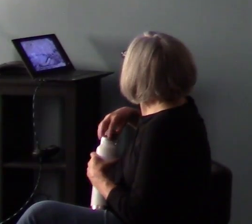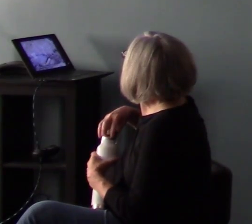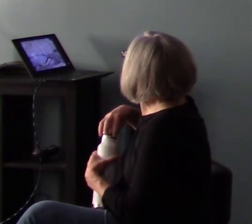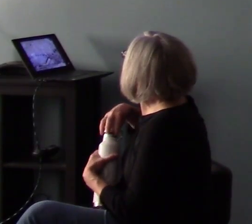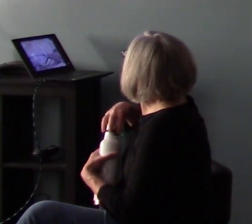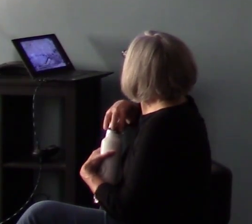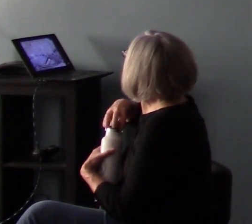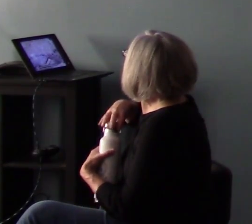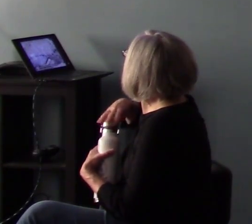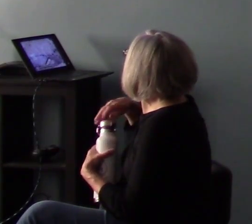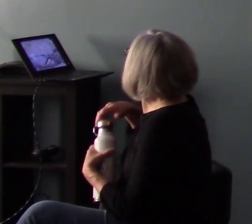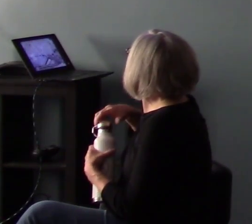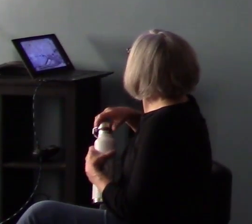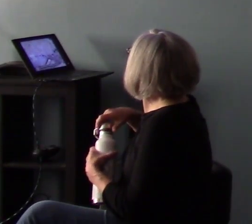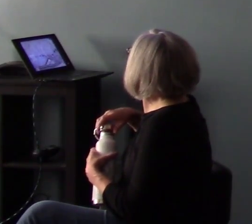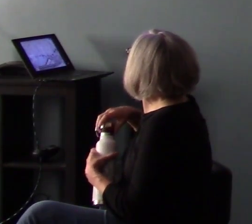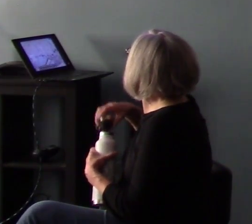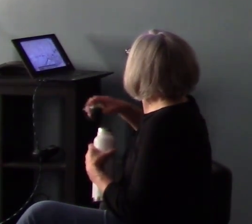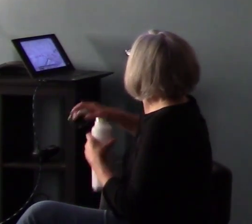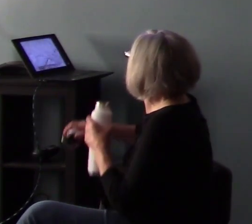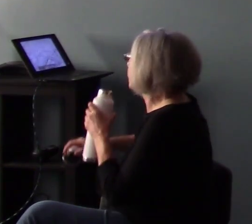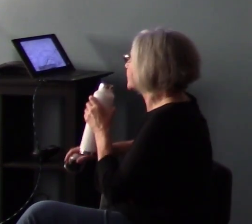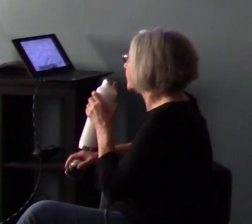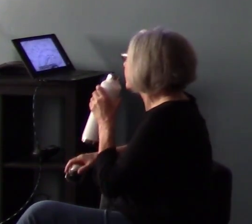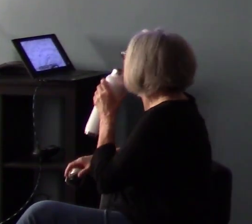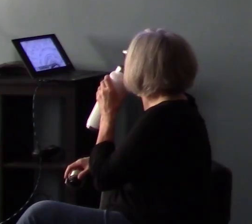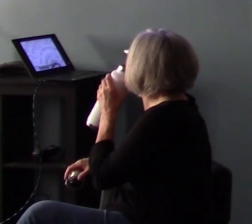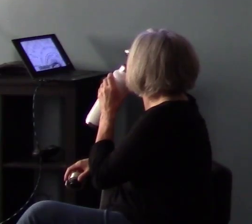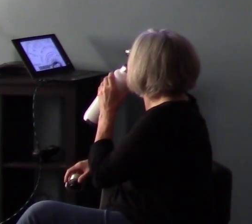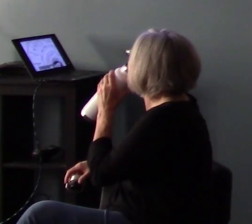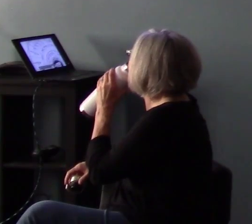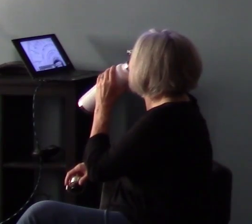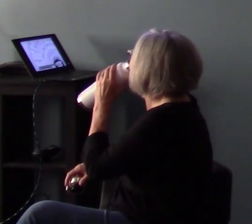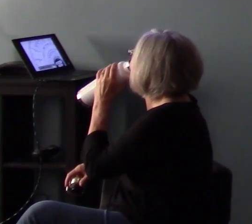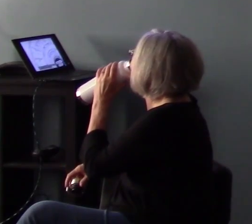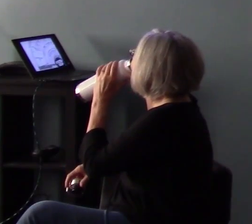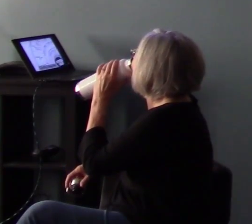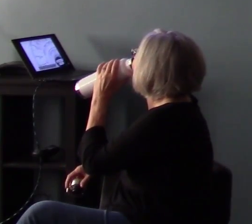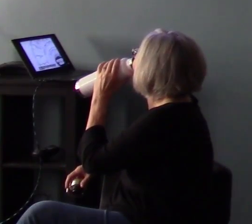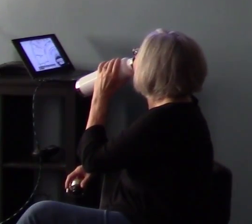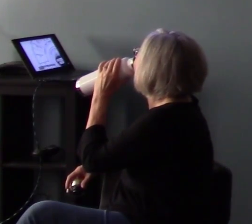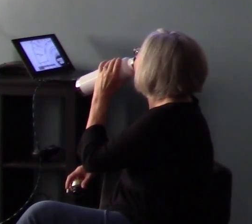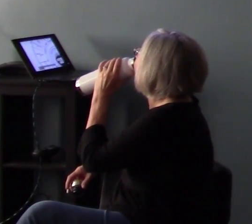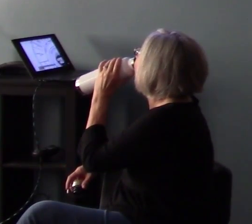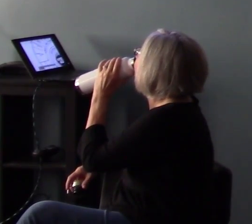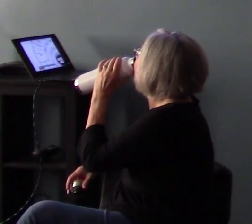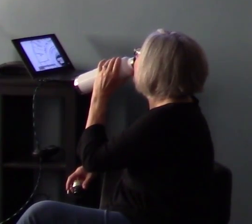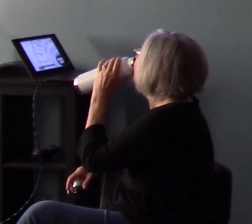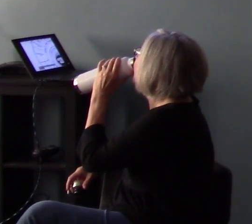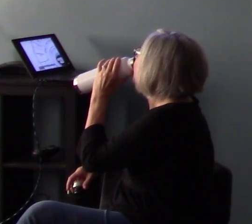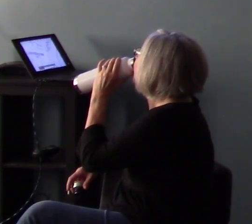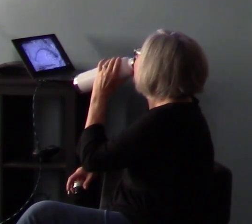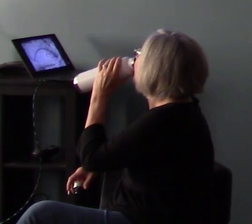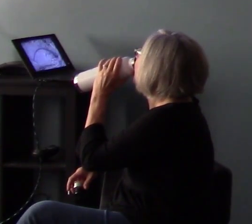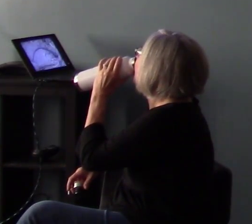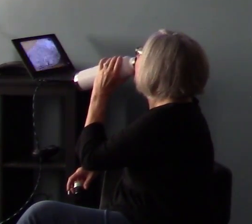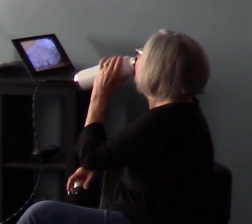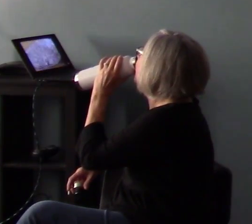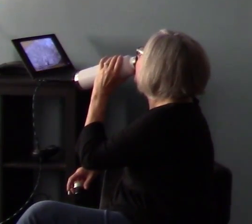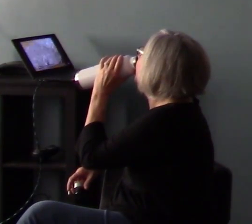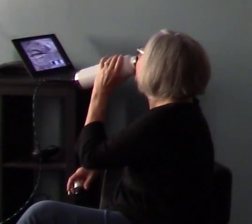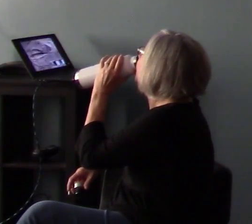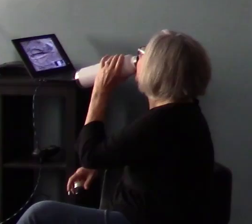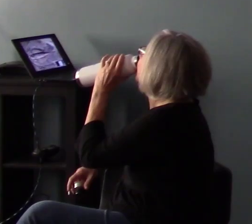because it ignores an extraordinary event in the history of life known as the Cambrian Explosion.